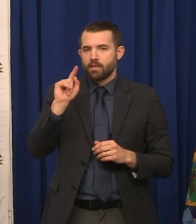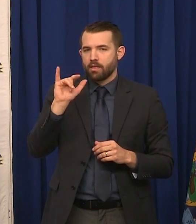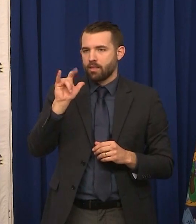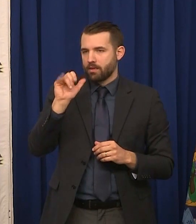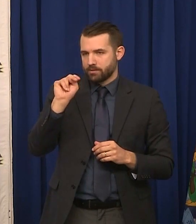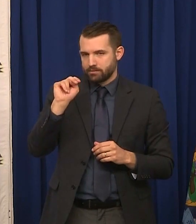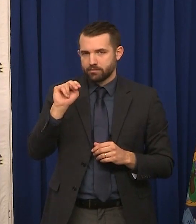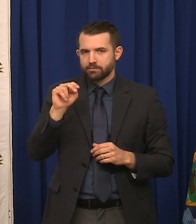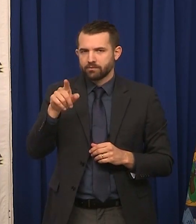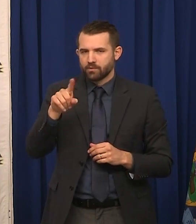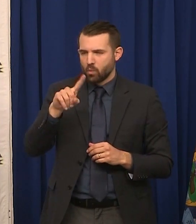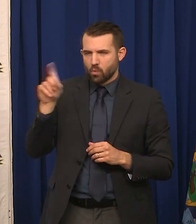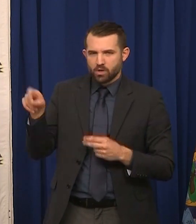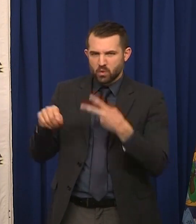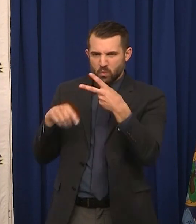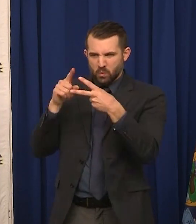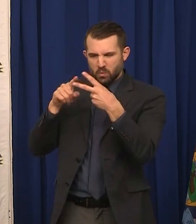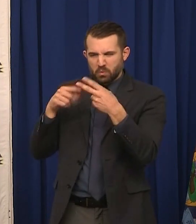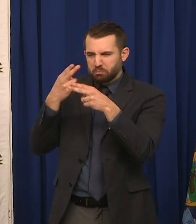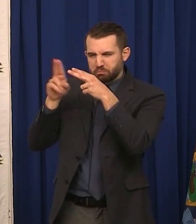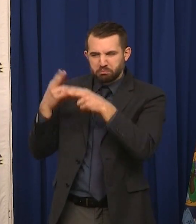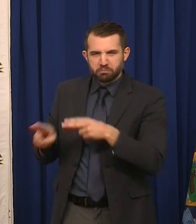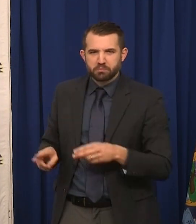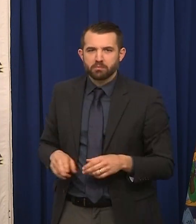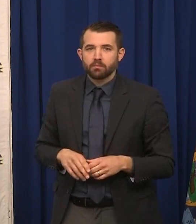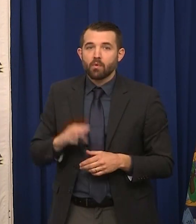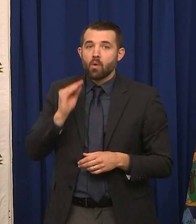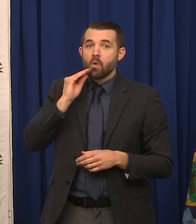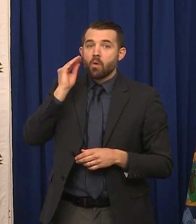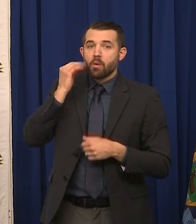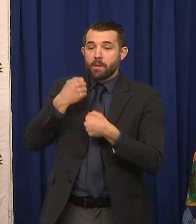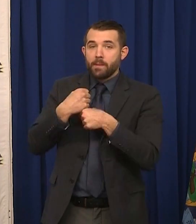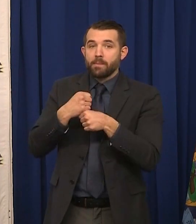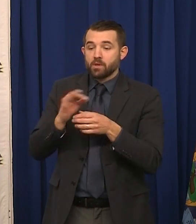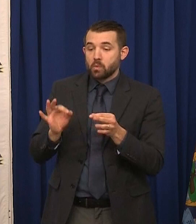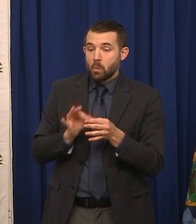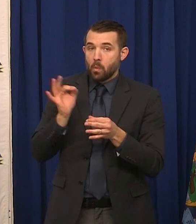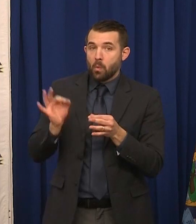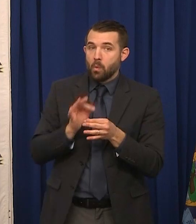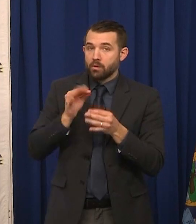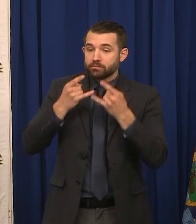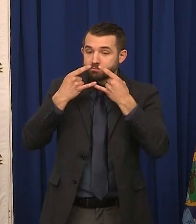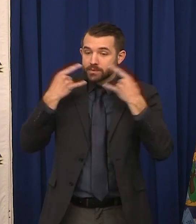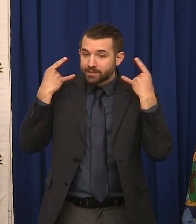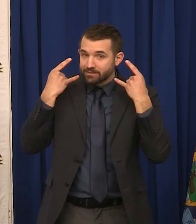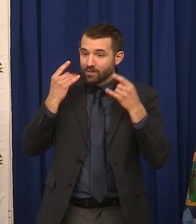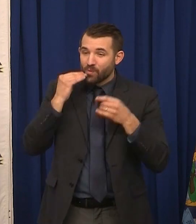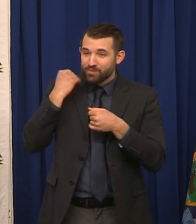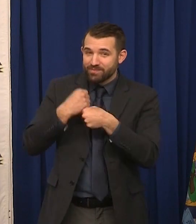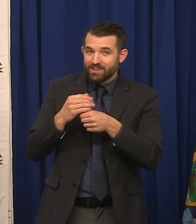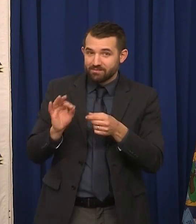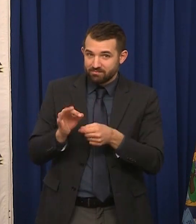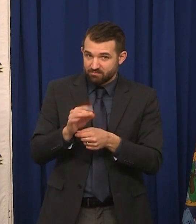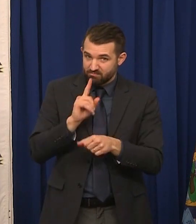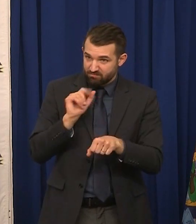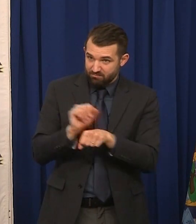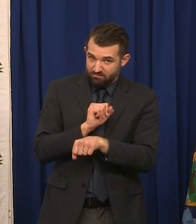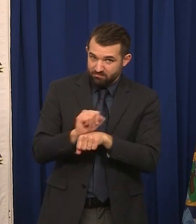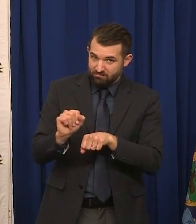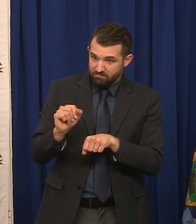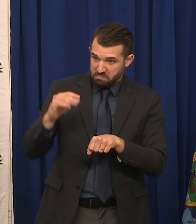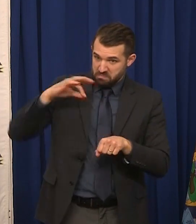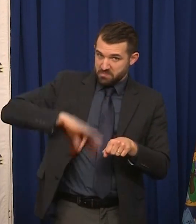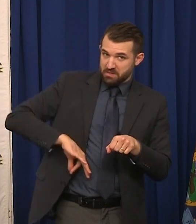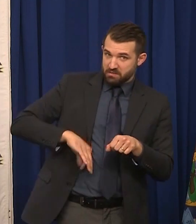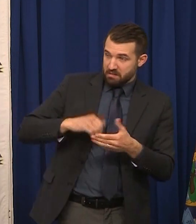talk about whether these homemade masks that people are working on, do they provide any actual health value beyond providing